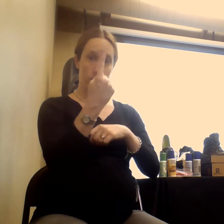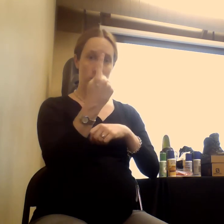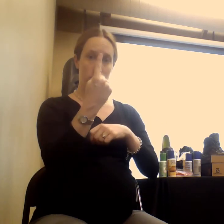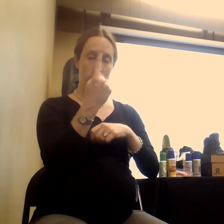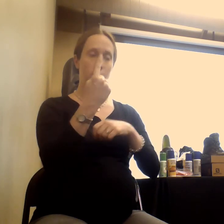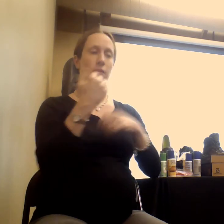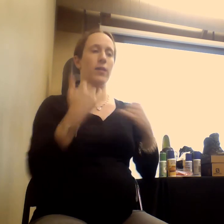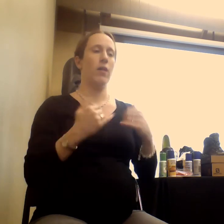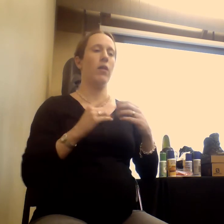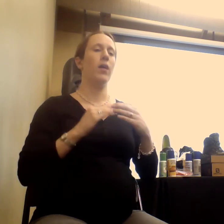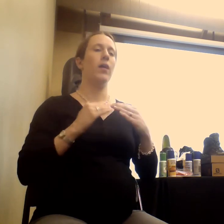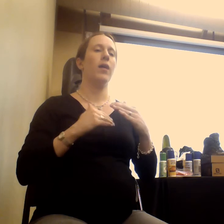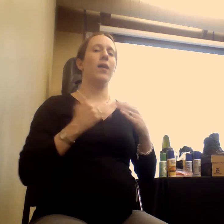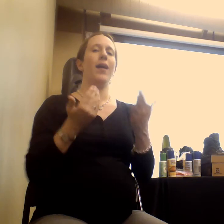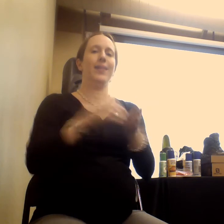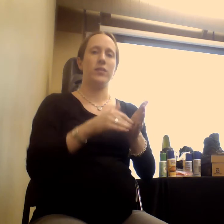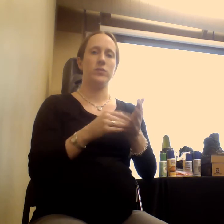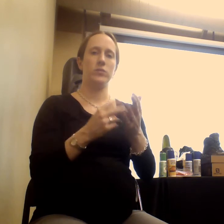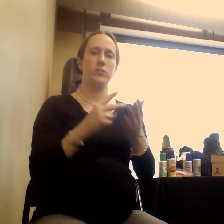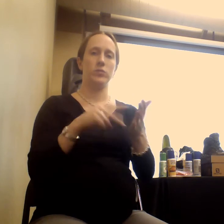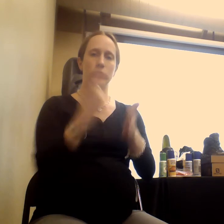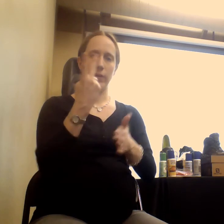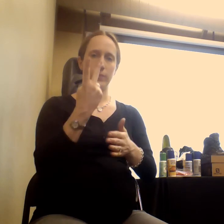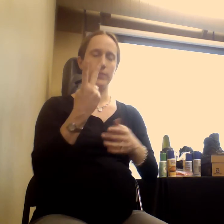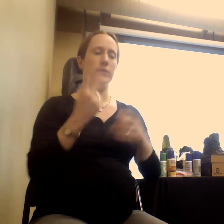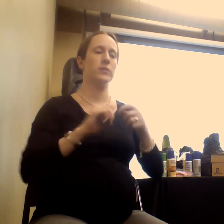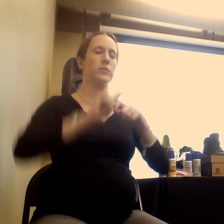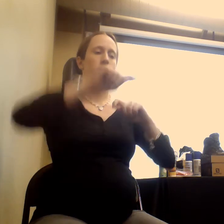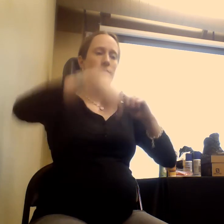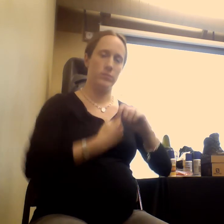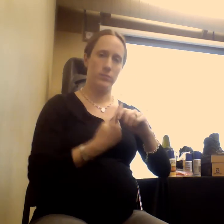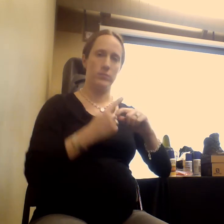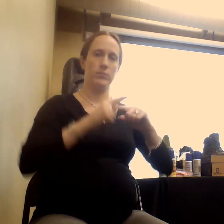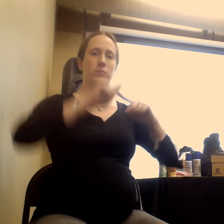times. 2, 3.